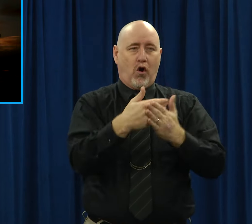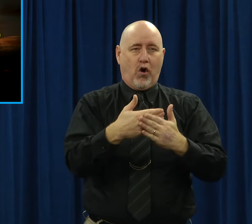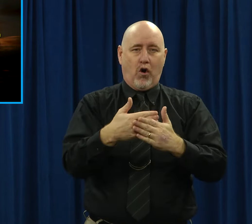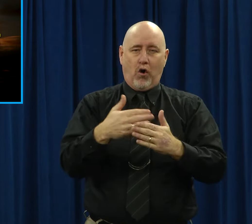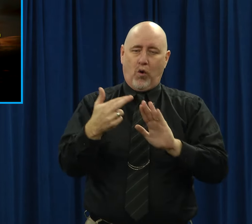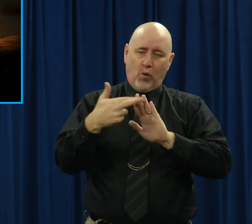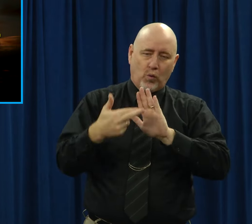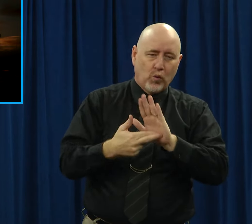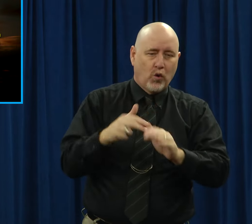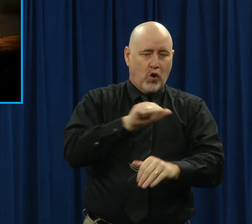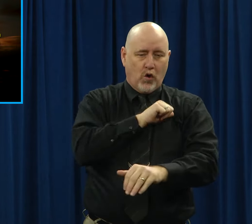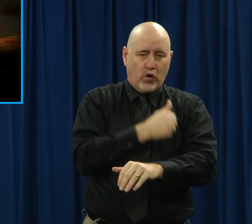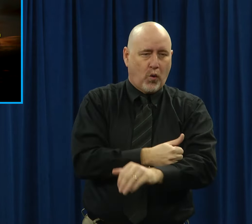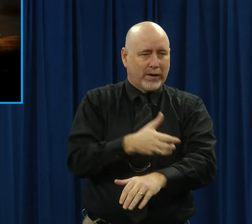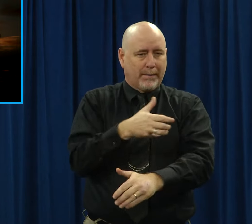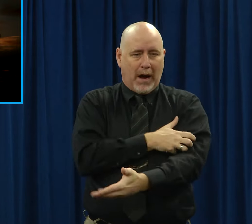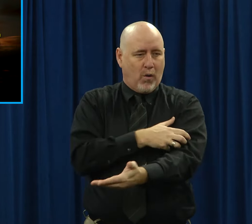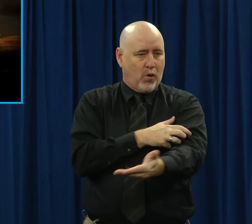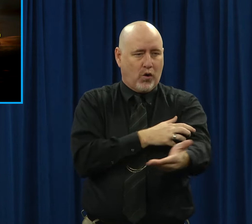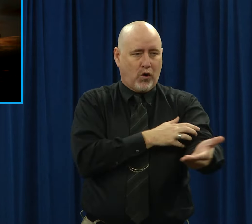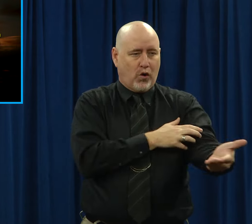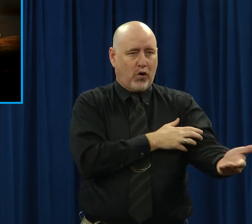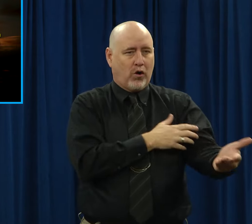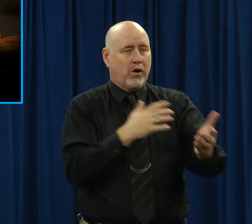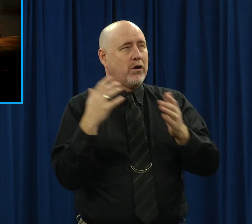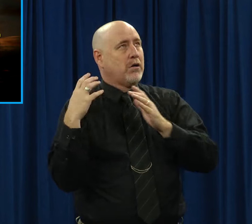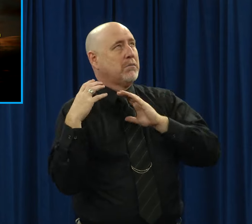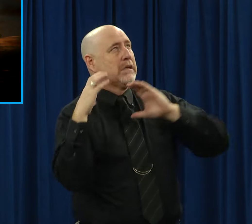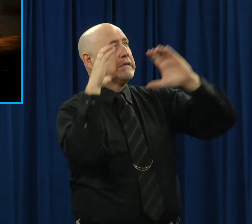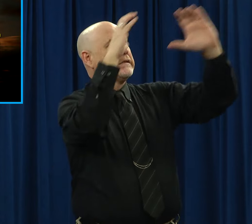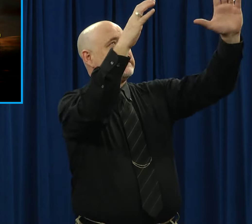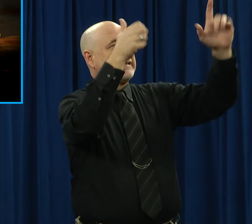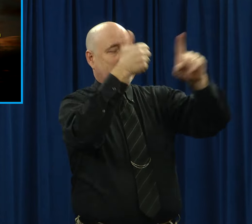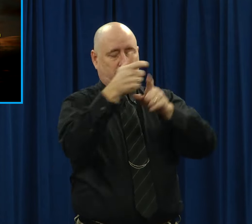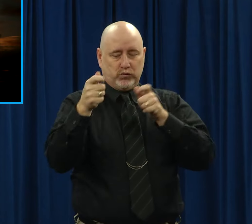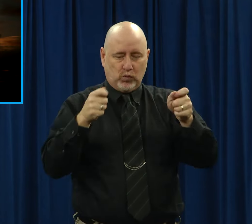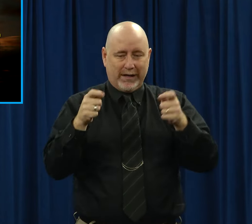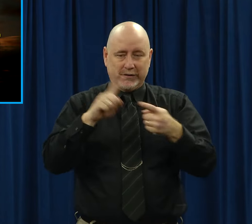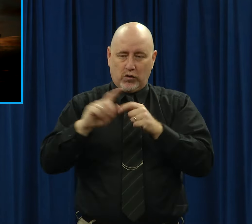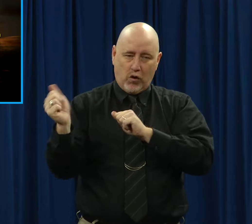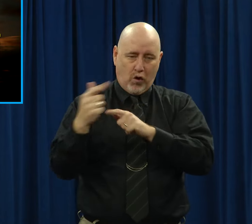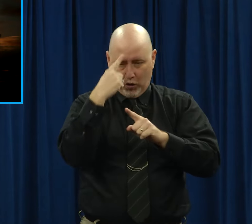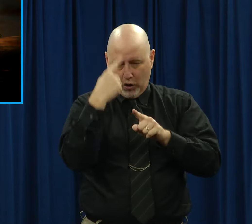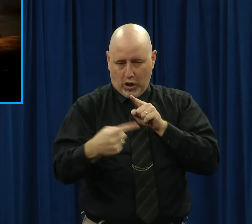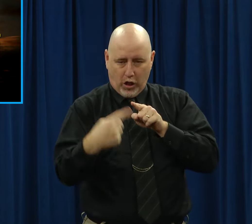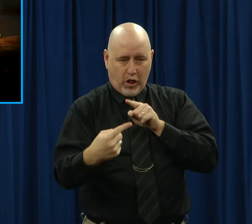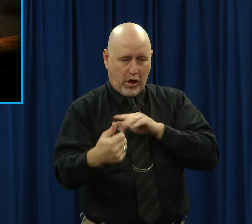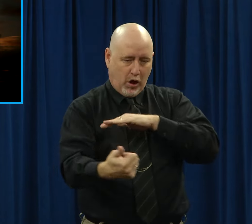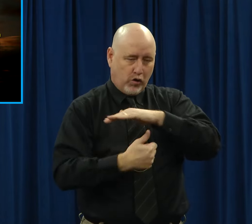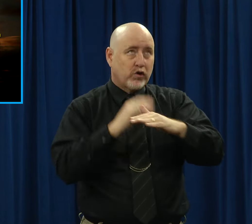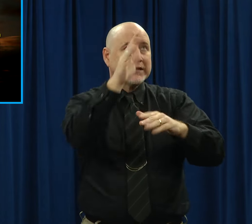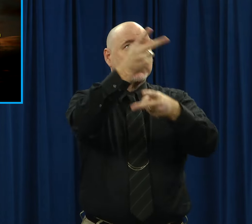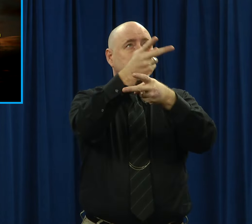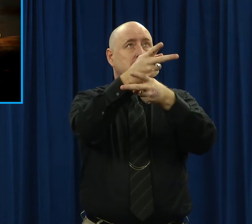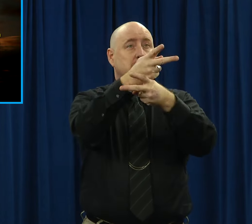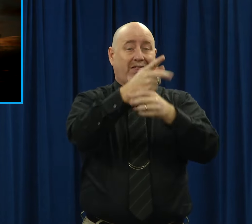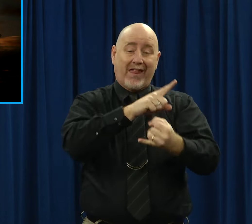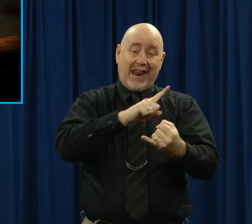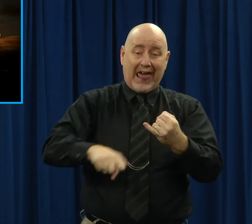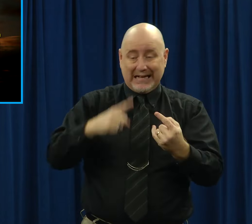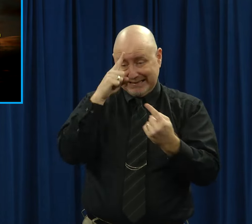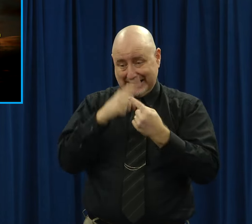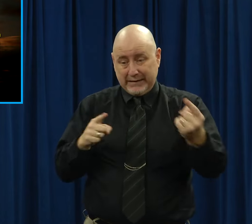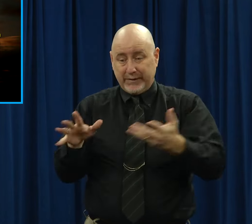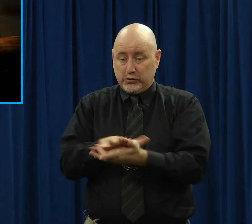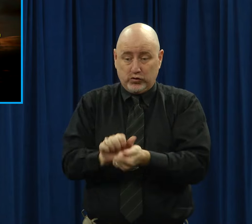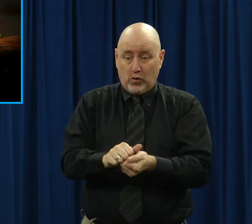to all rule and all authority and power, for He must reign until He has put all enemies under His feet. The